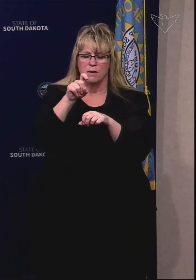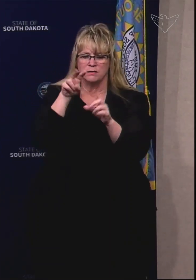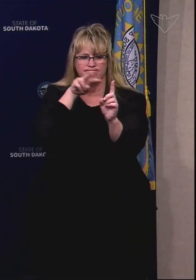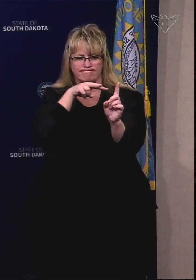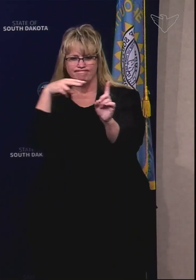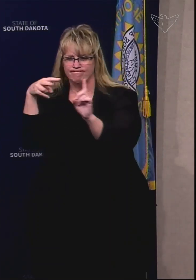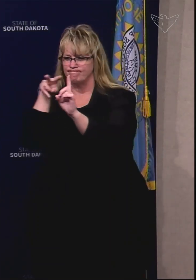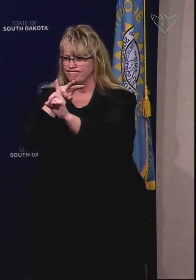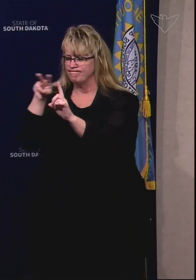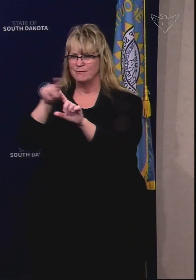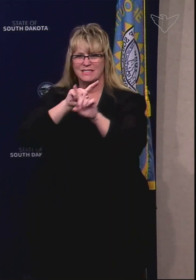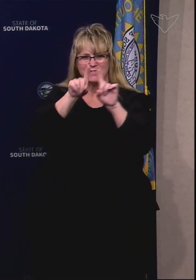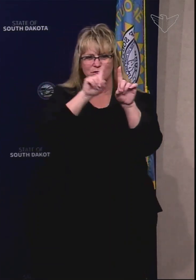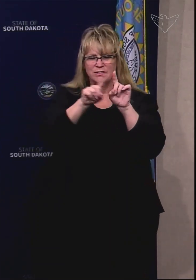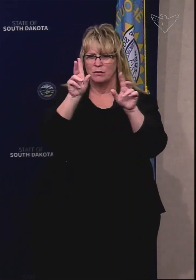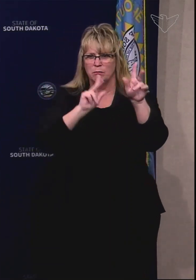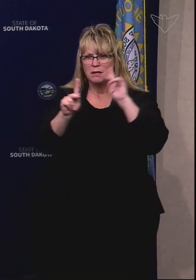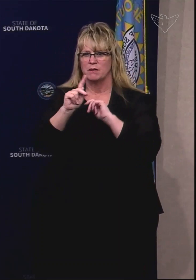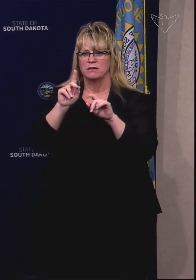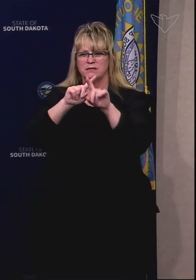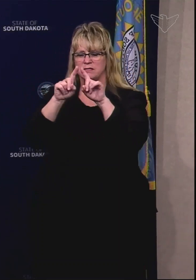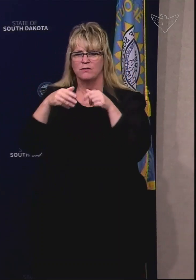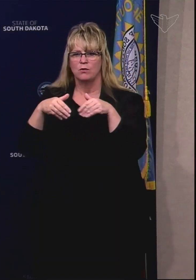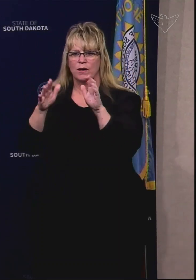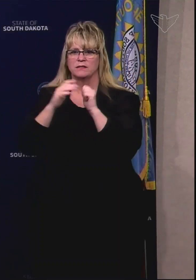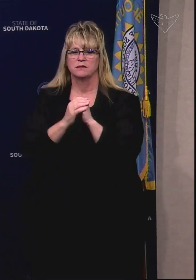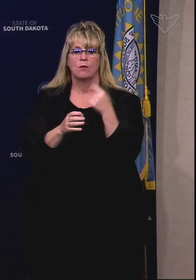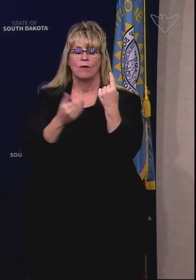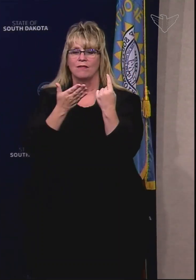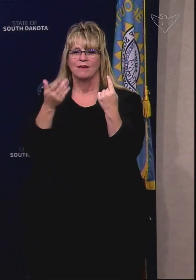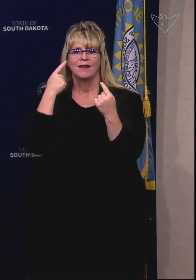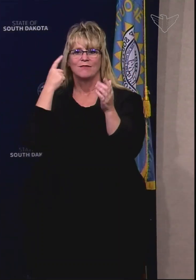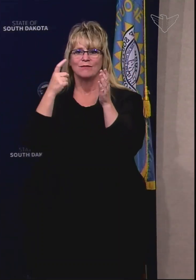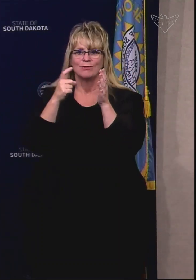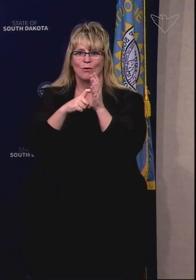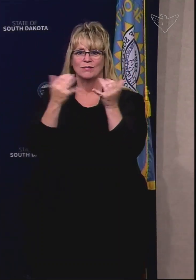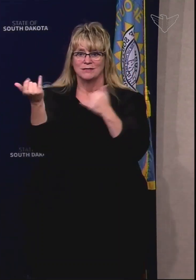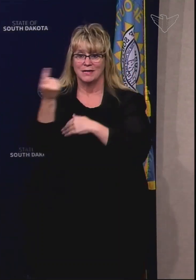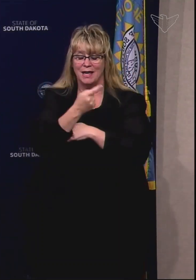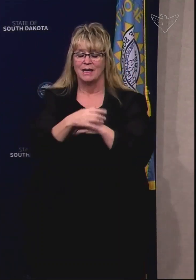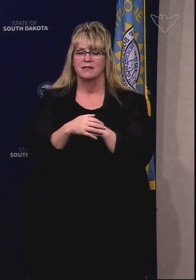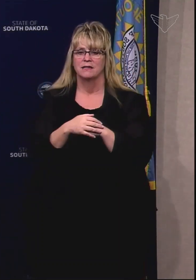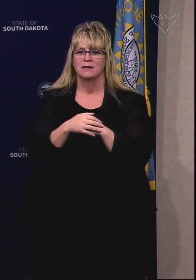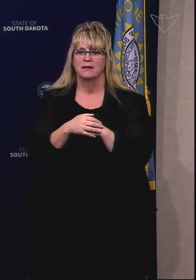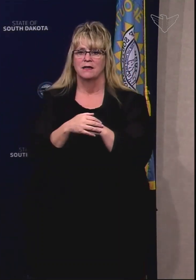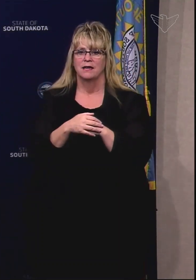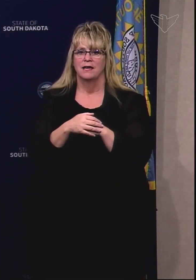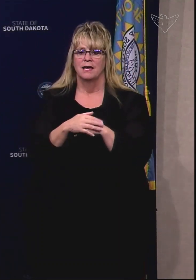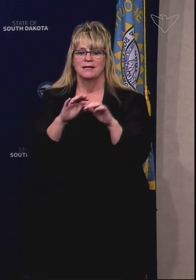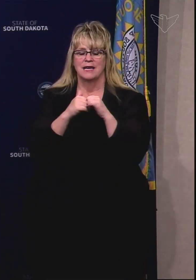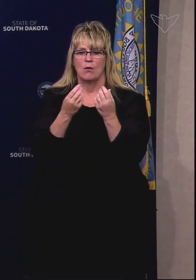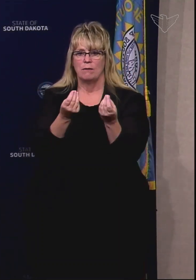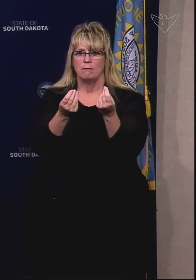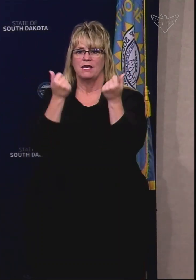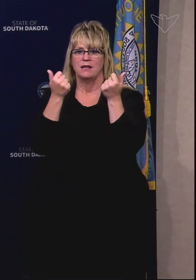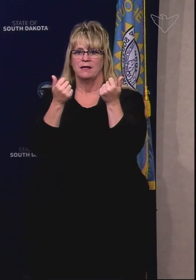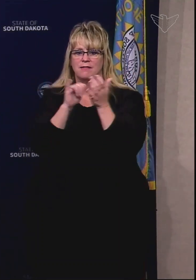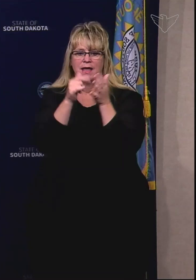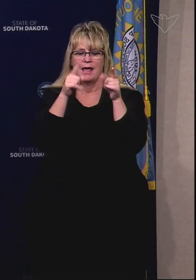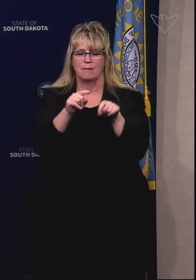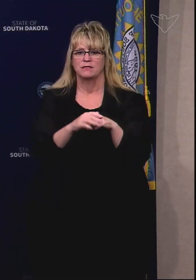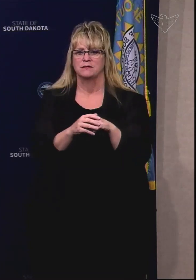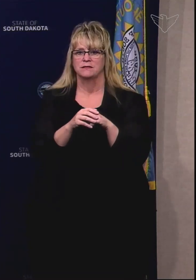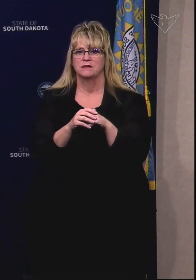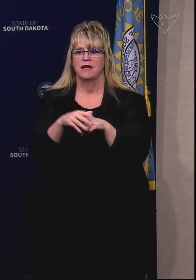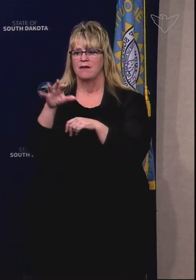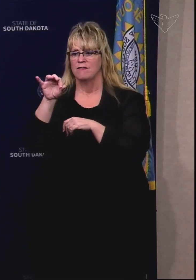angles. And one thing that I have noticed in the public discourse in America today is the immediacy of it all. Social media